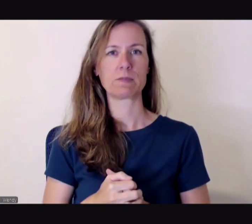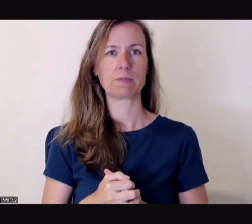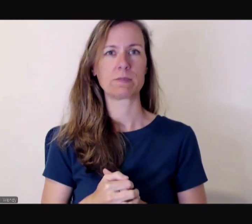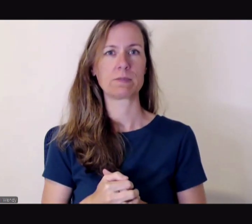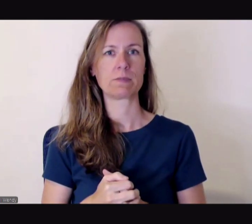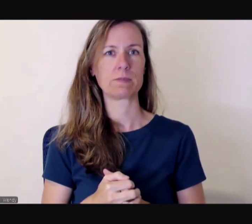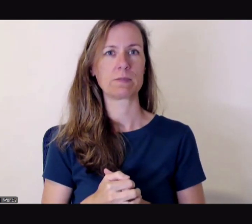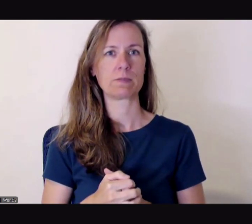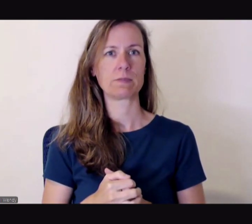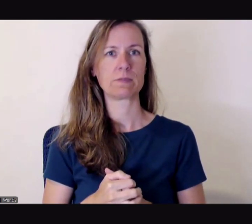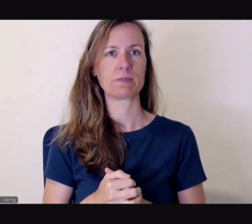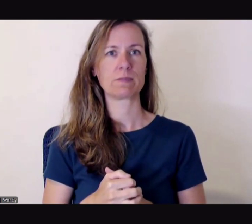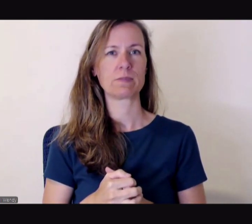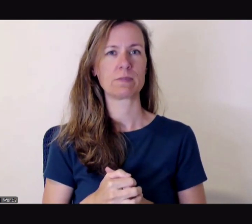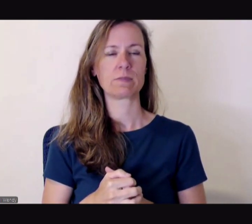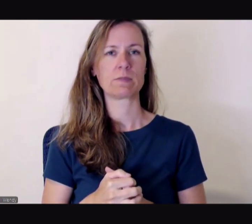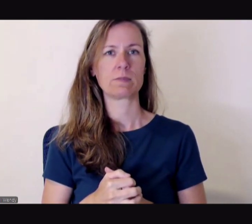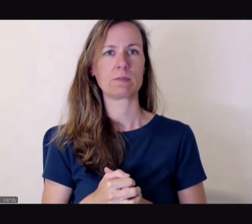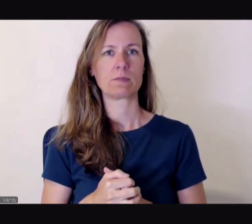First,